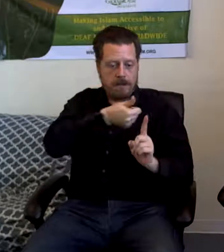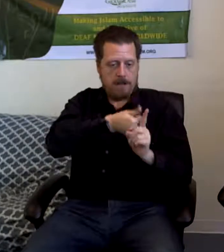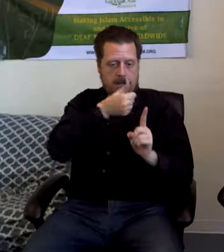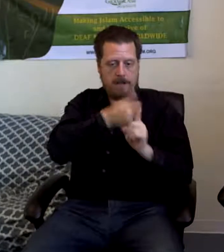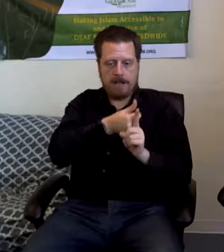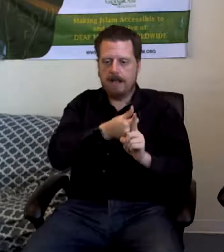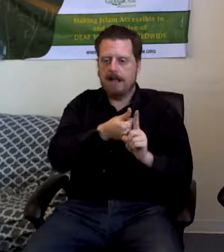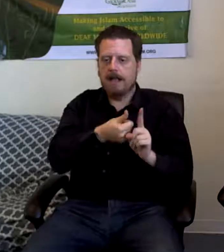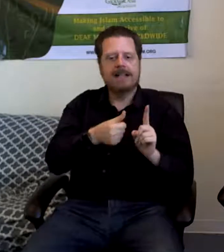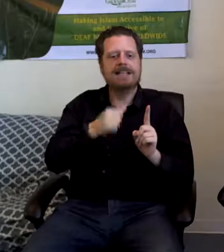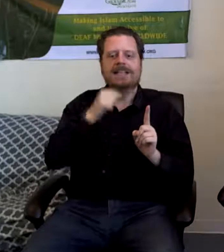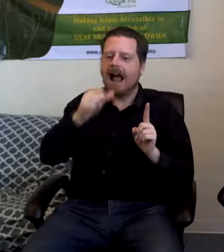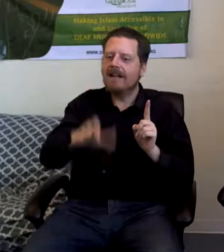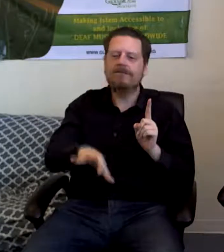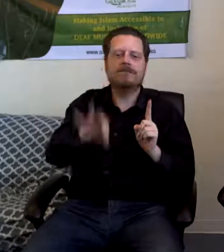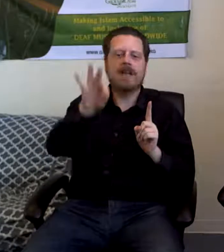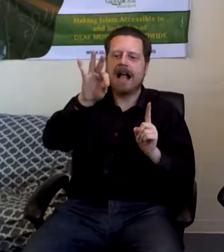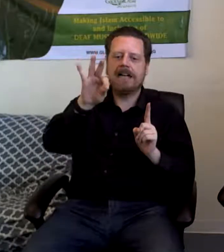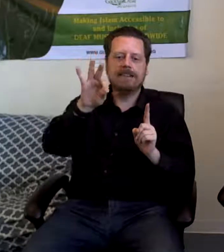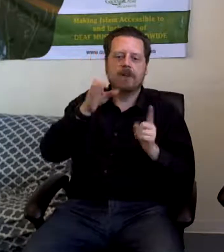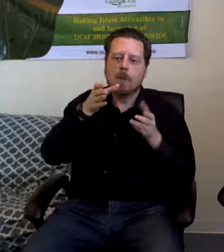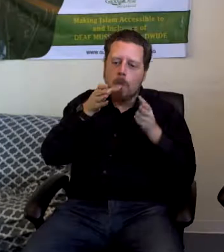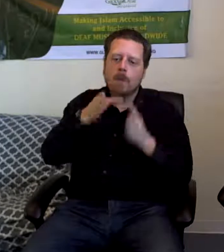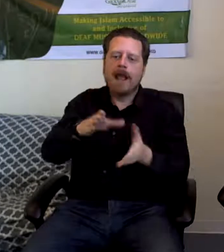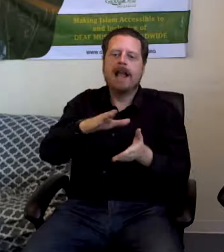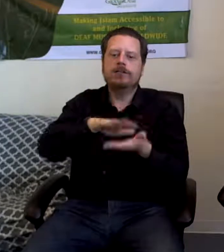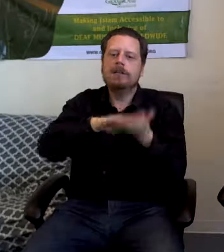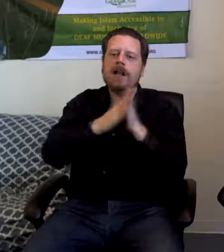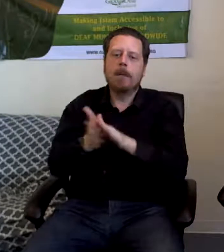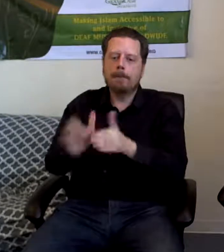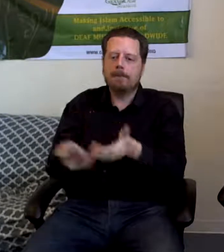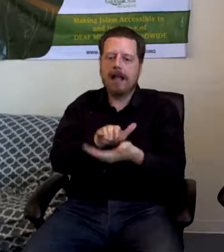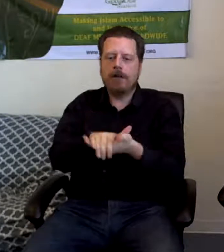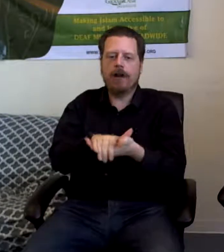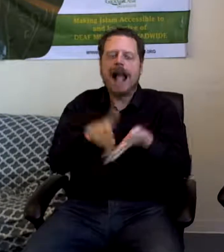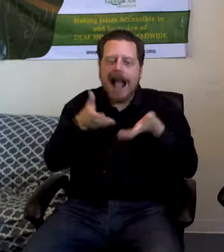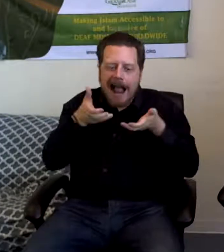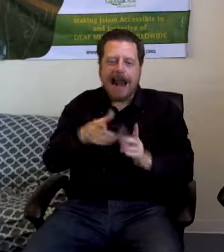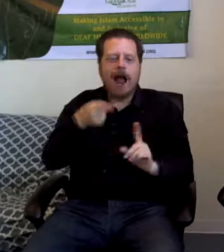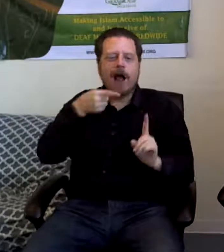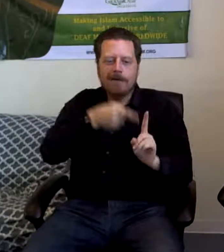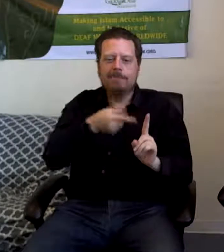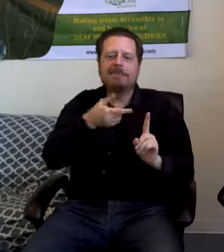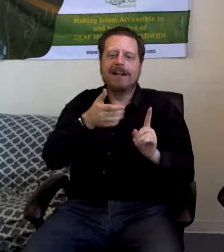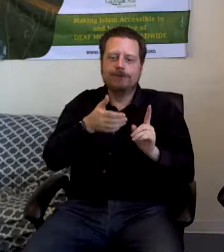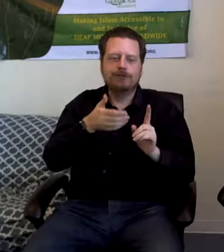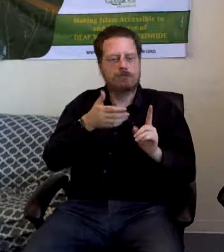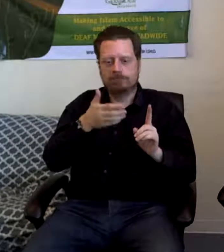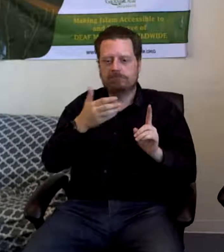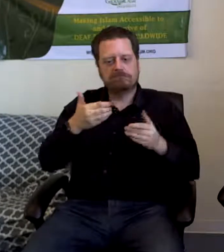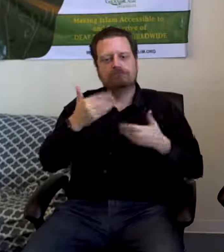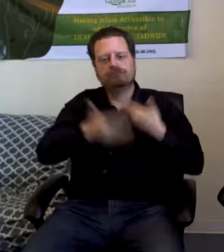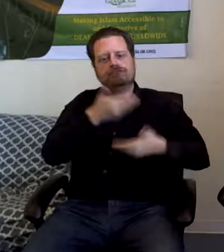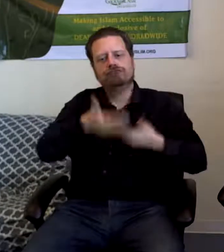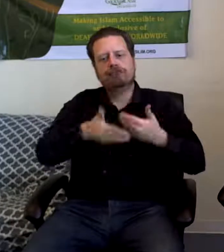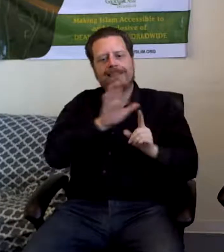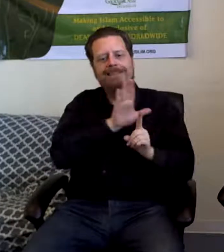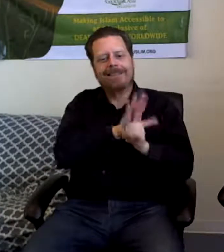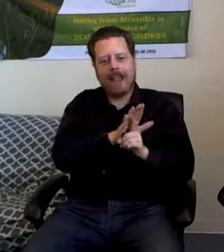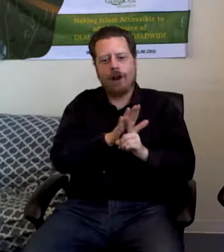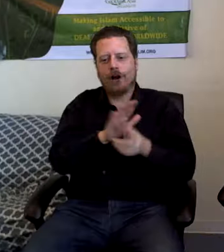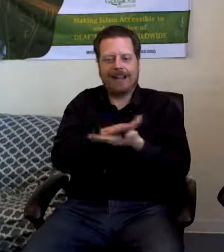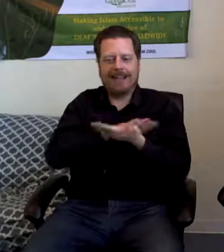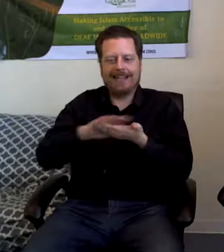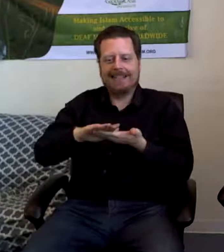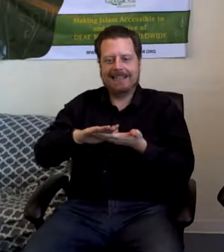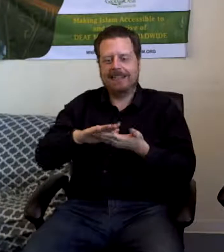the means to get married, let them live a chaste life, a clean